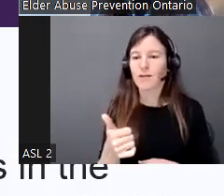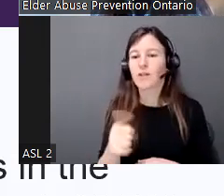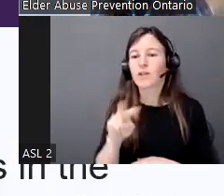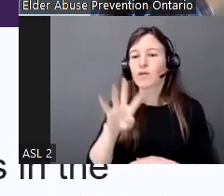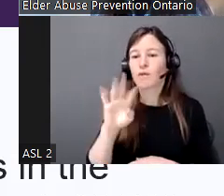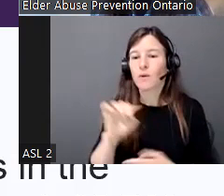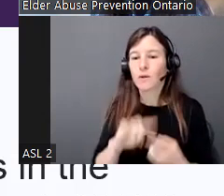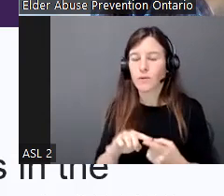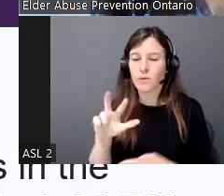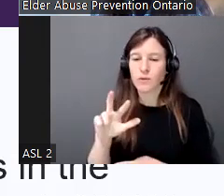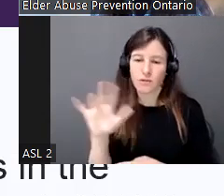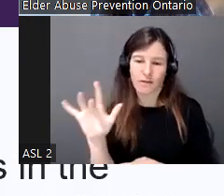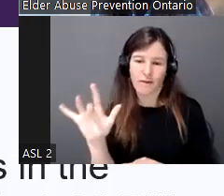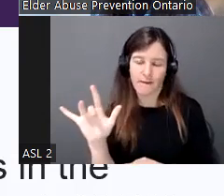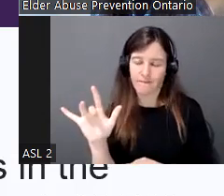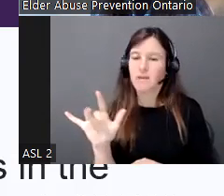3:25.